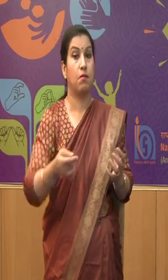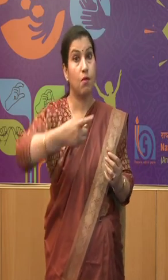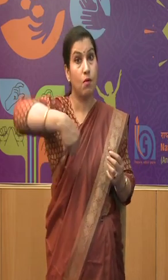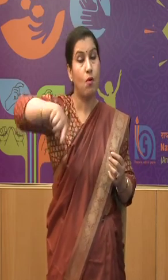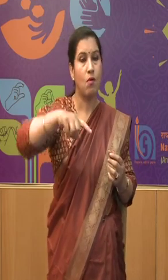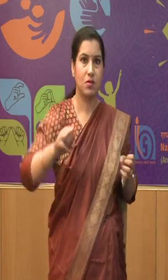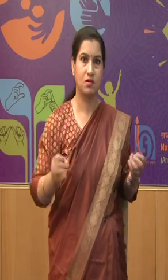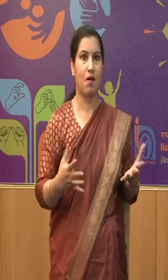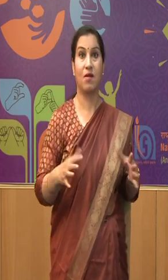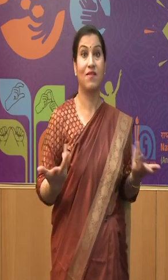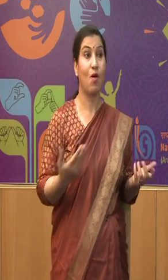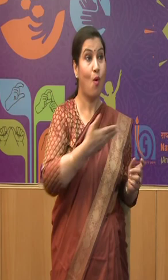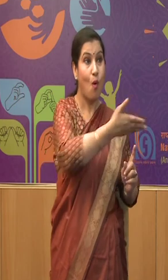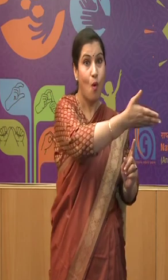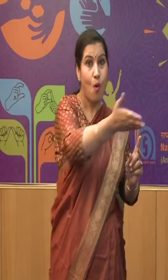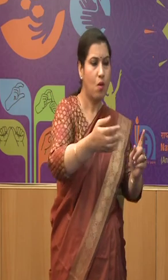started opposing all kinds of